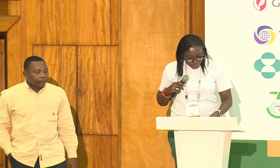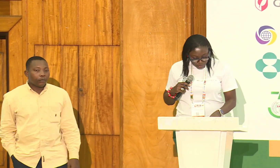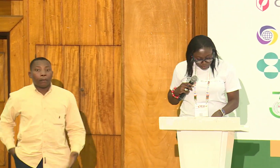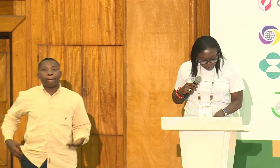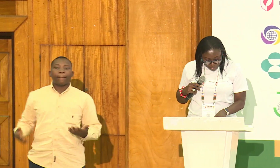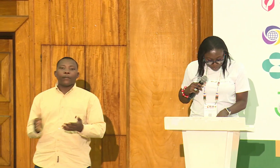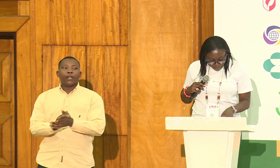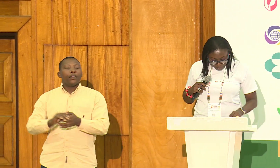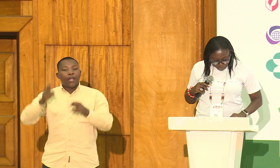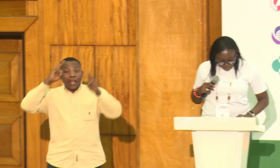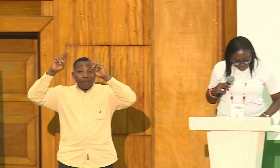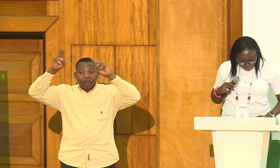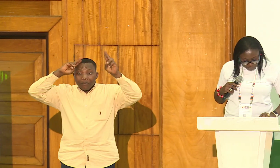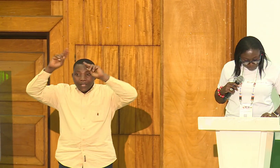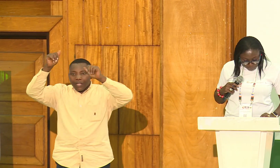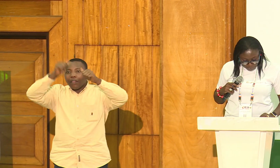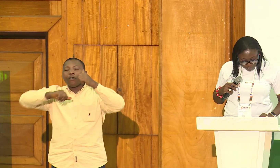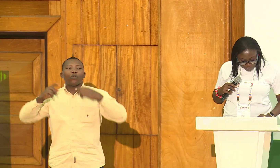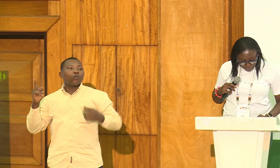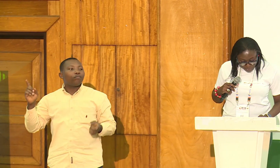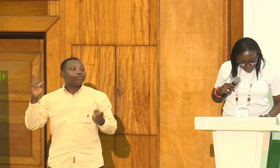Oh, hello, everyone.